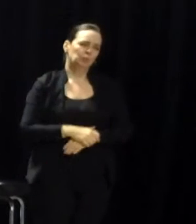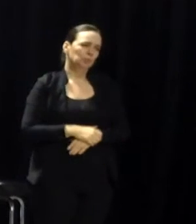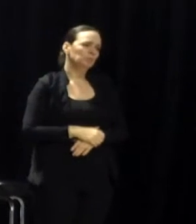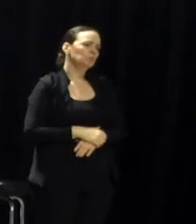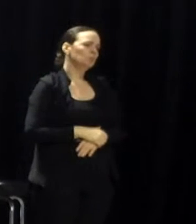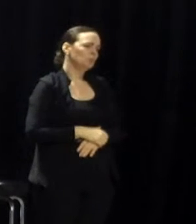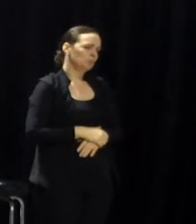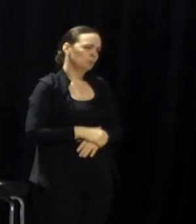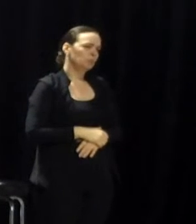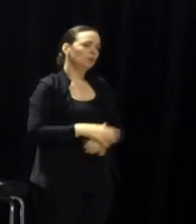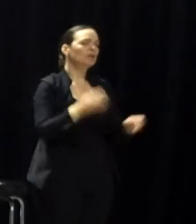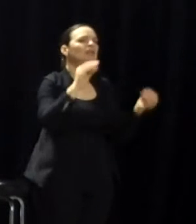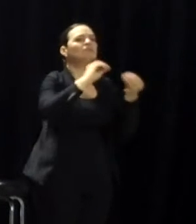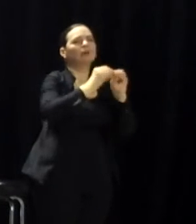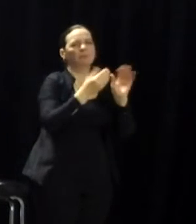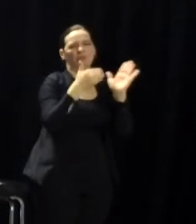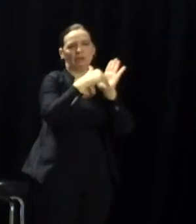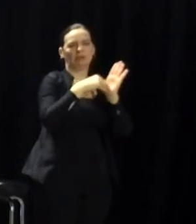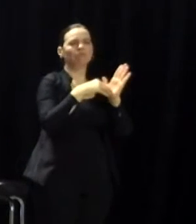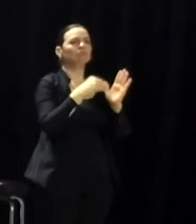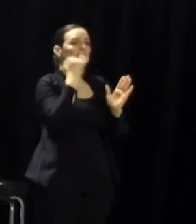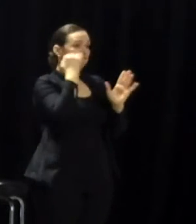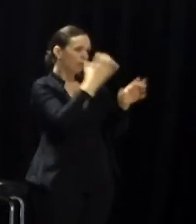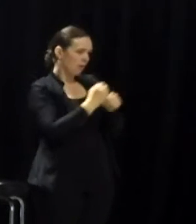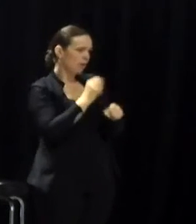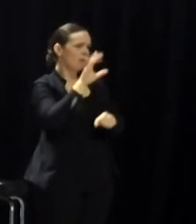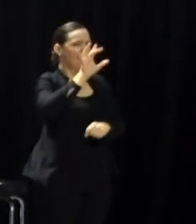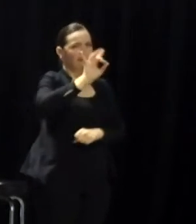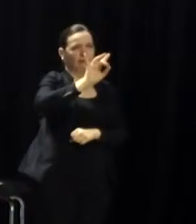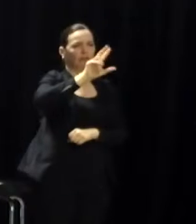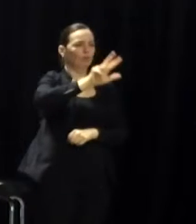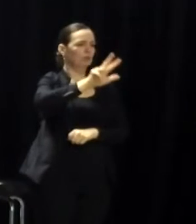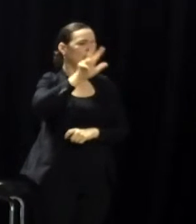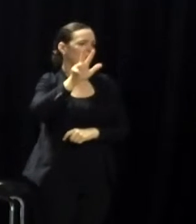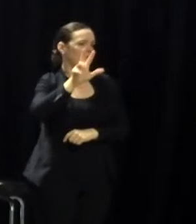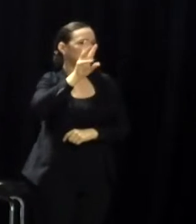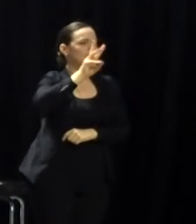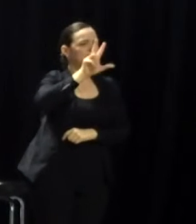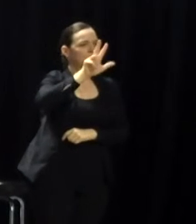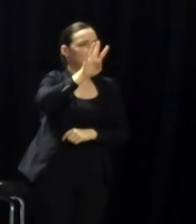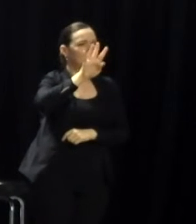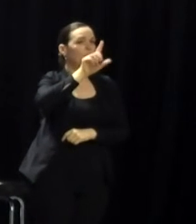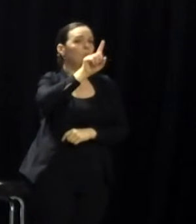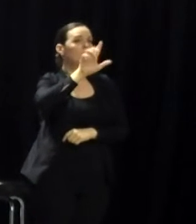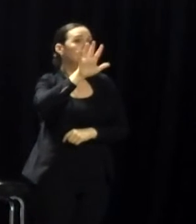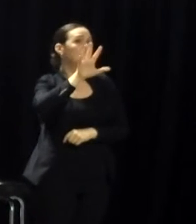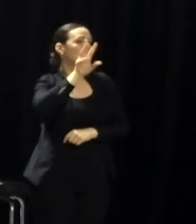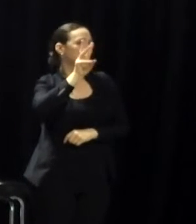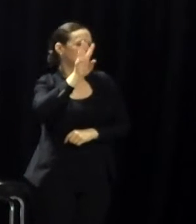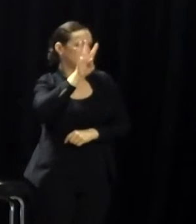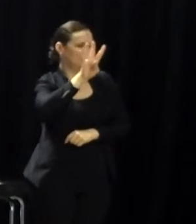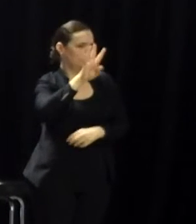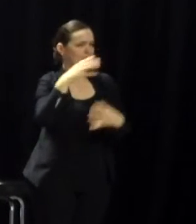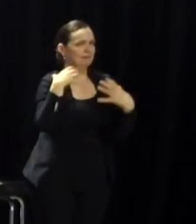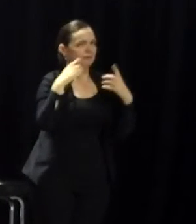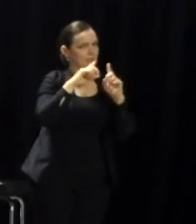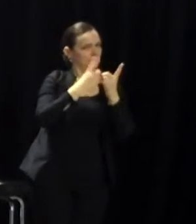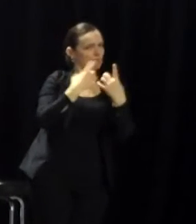out the contact tracing to begin faster, and it helps get us important data. So I want to thank the public for that.